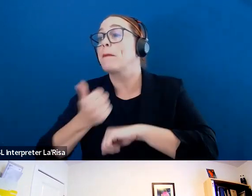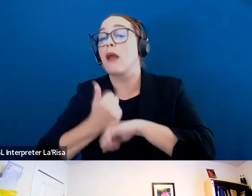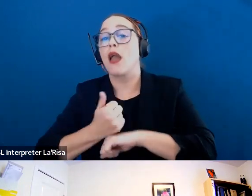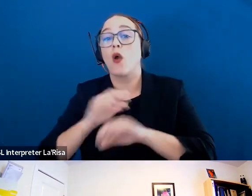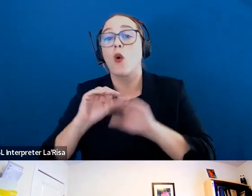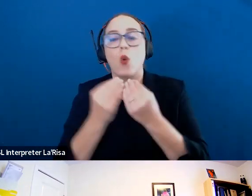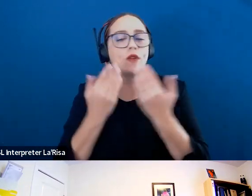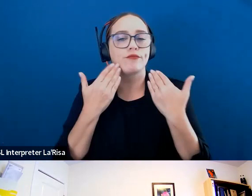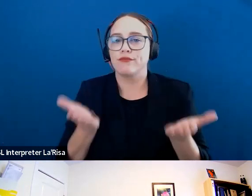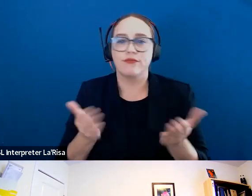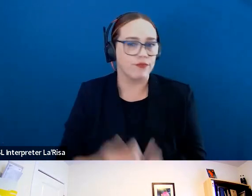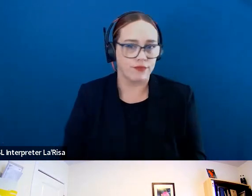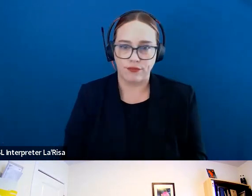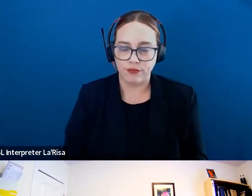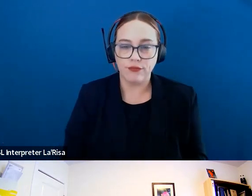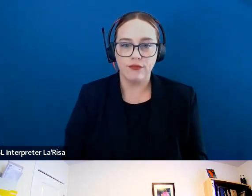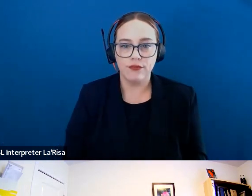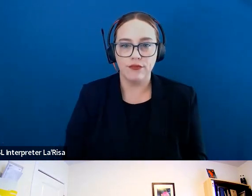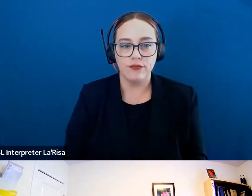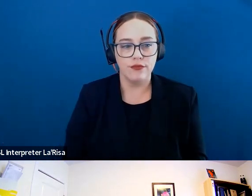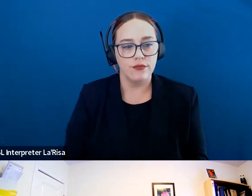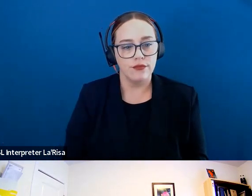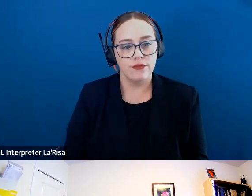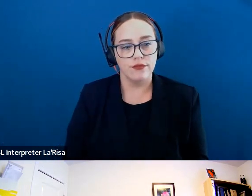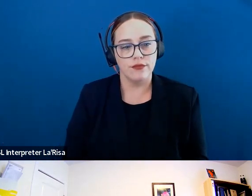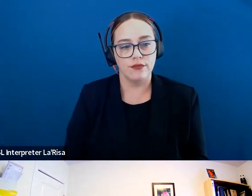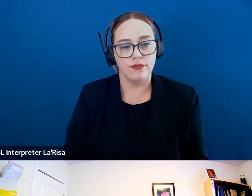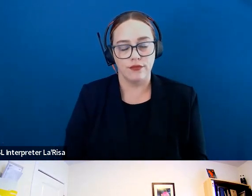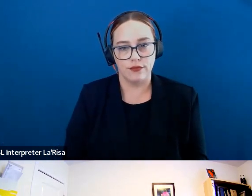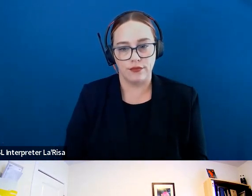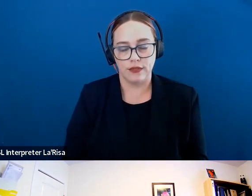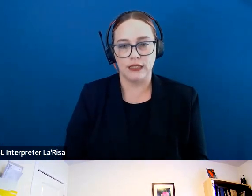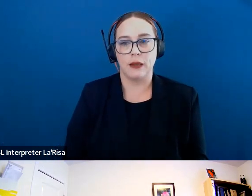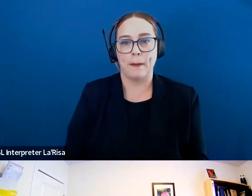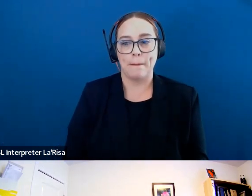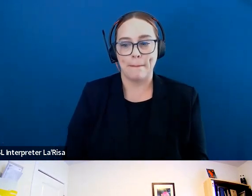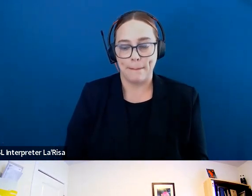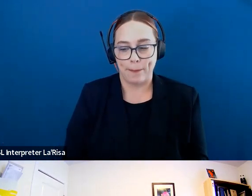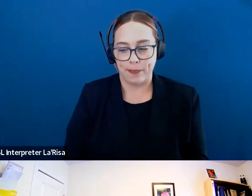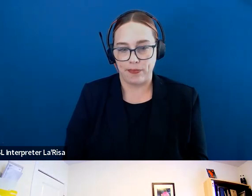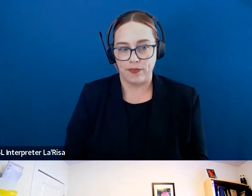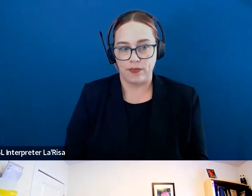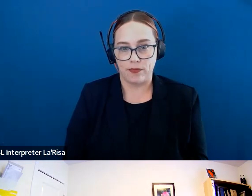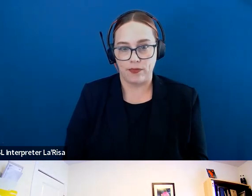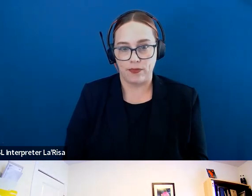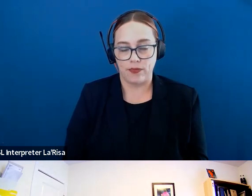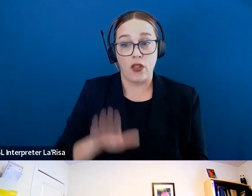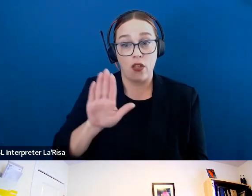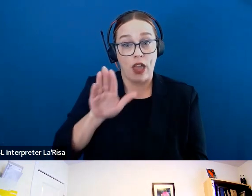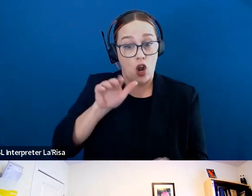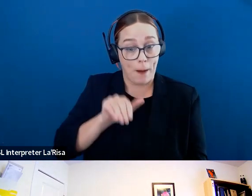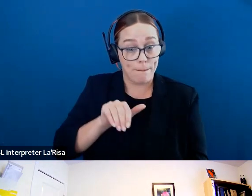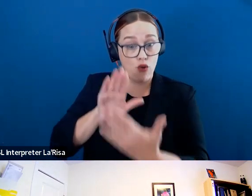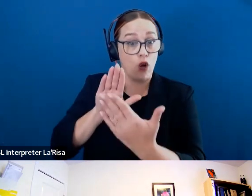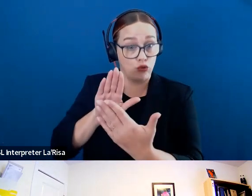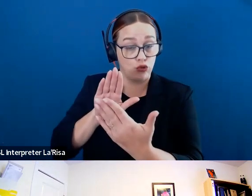providing employment-related services. And then the last criteria in their approach to employment services is